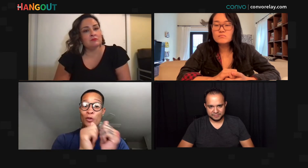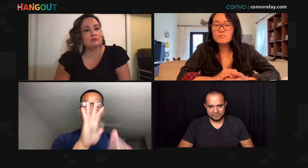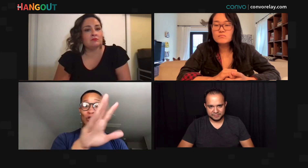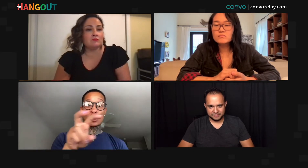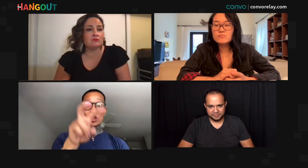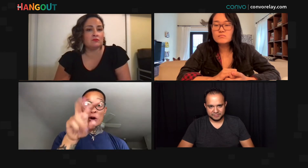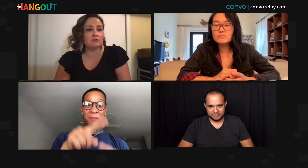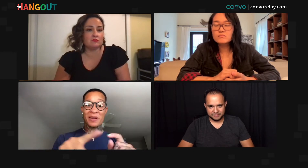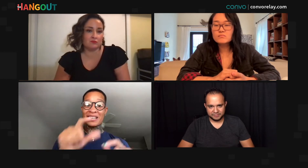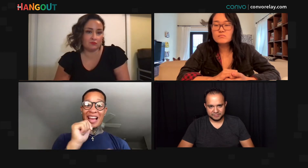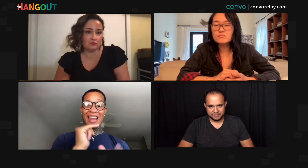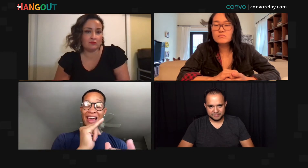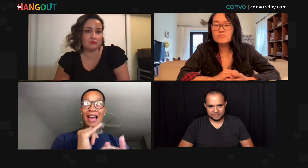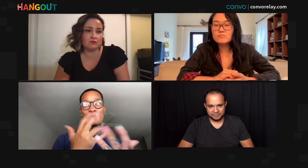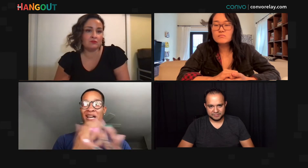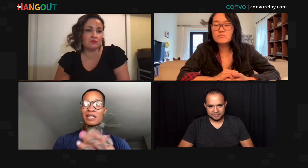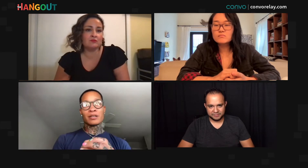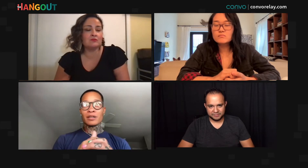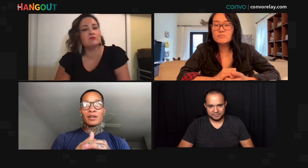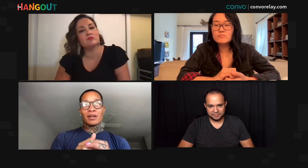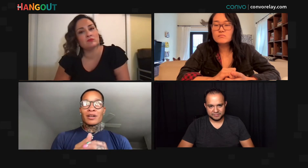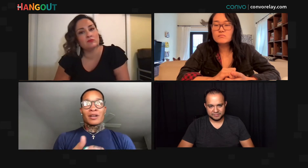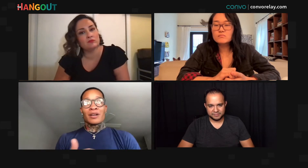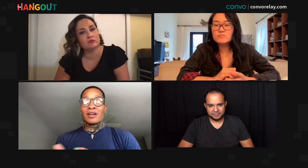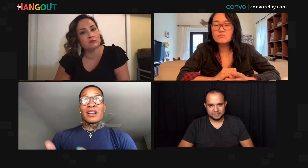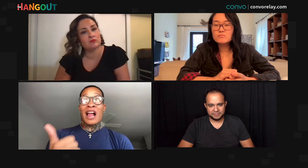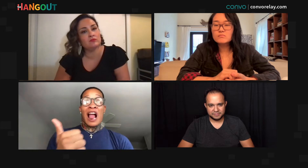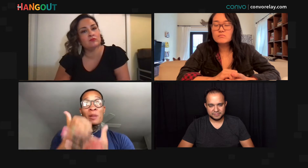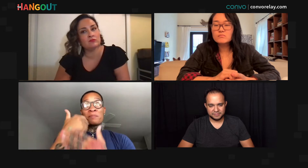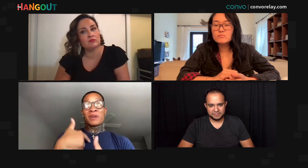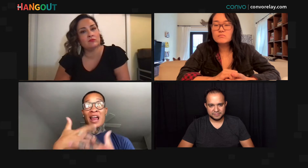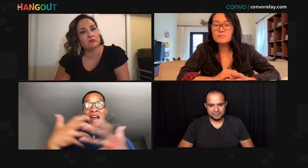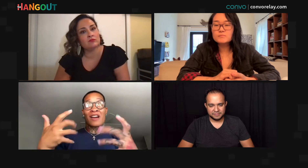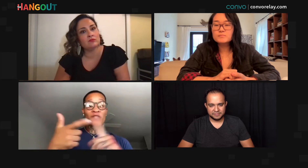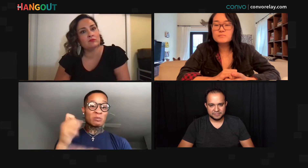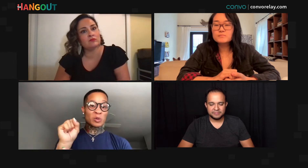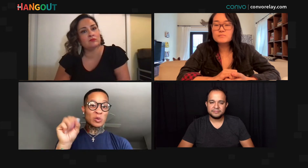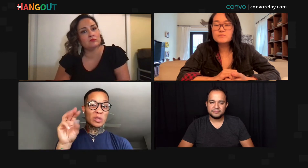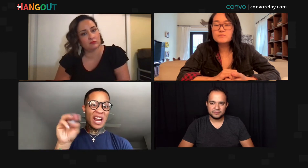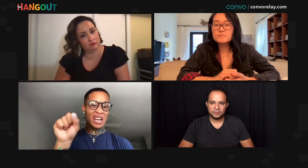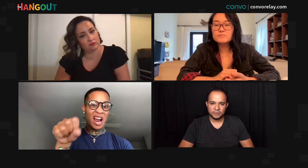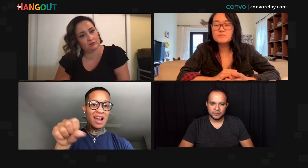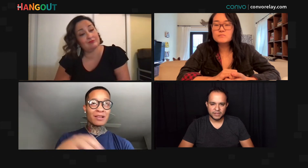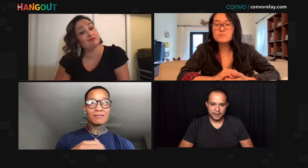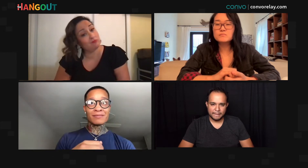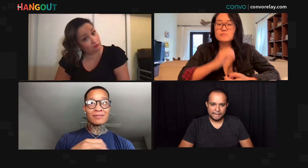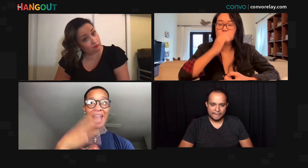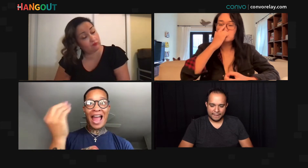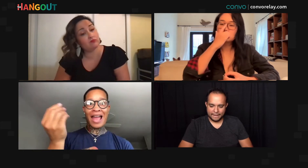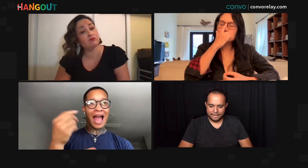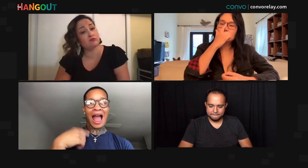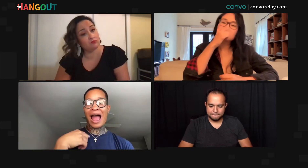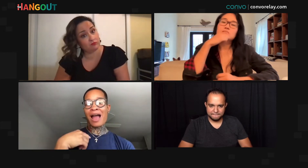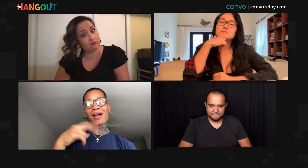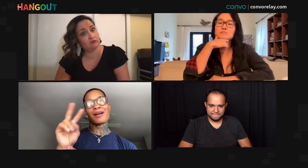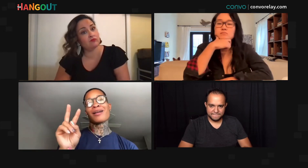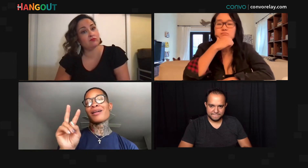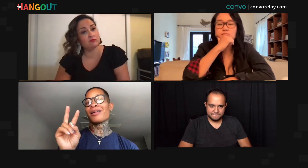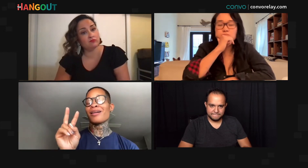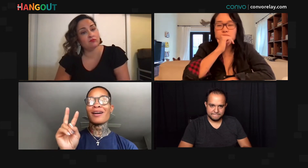I mean, I really, I recognize your journey, and I definitely hats off to it, but I did learn a lot from social media, I have to